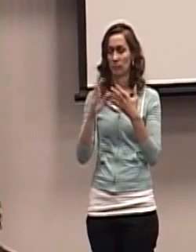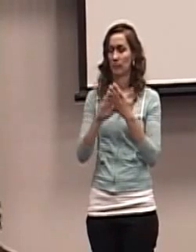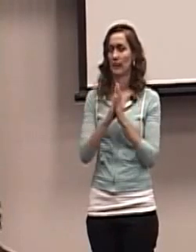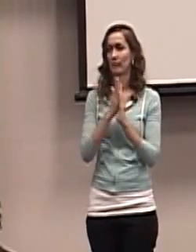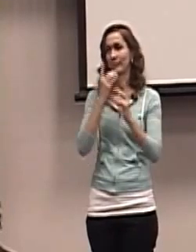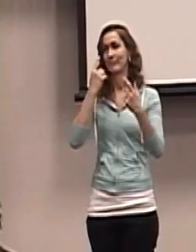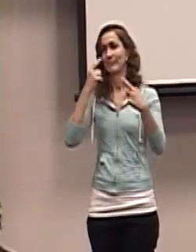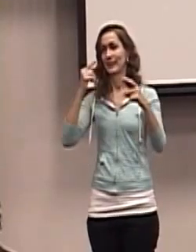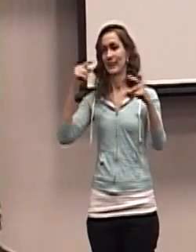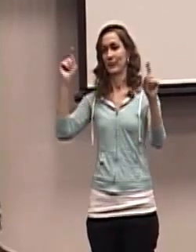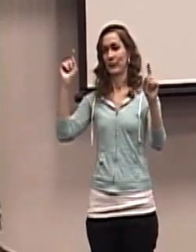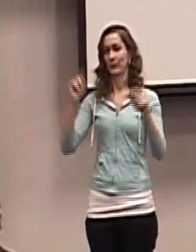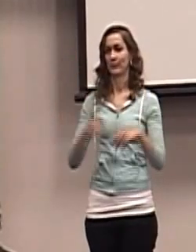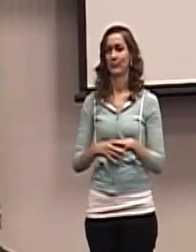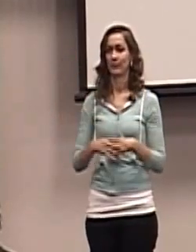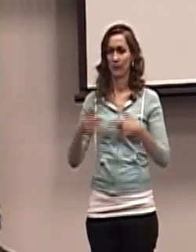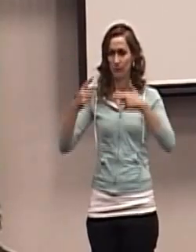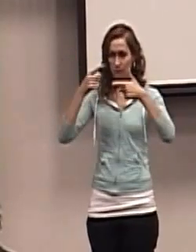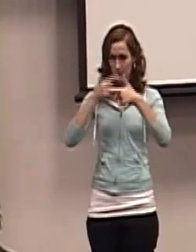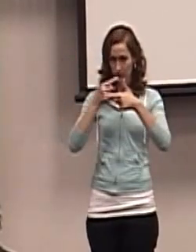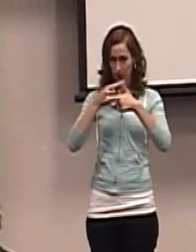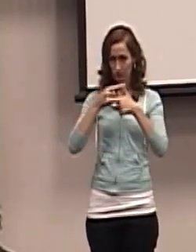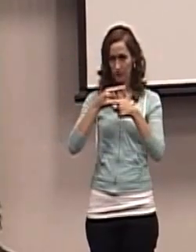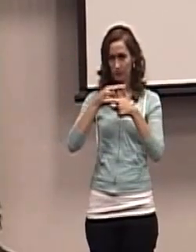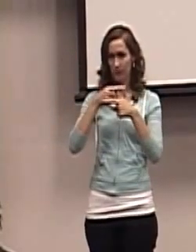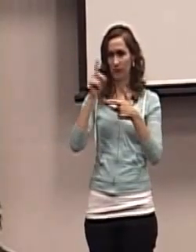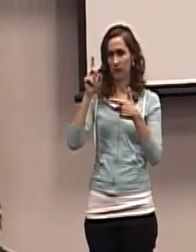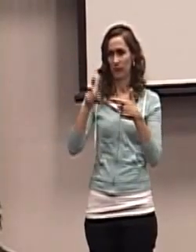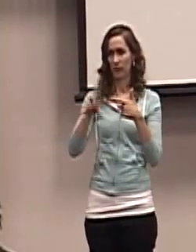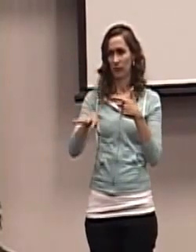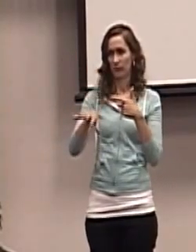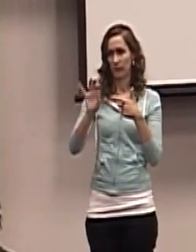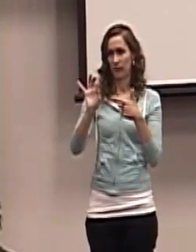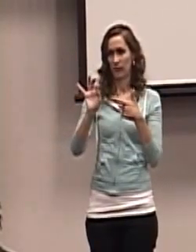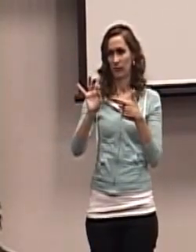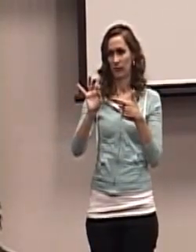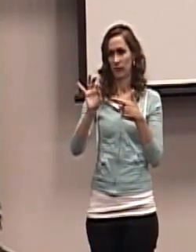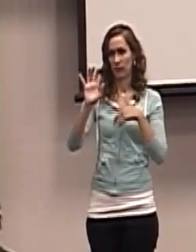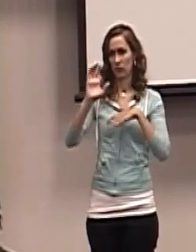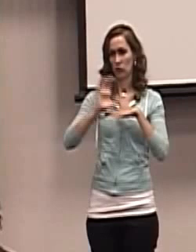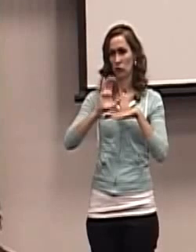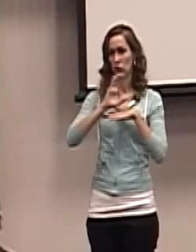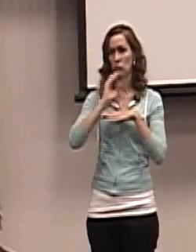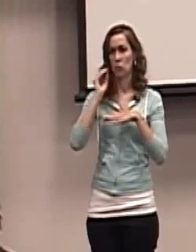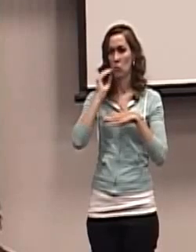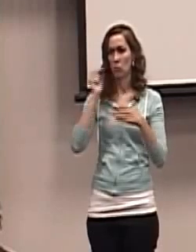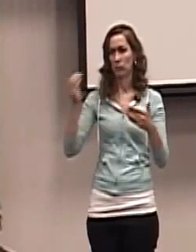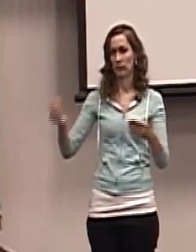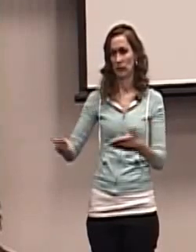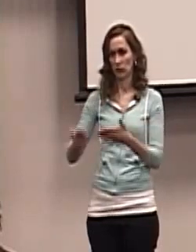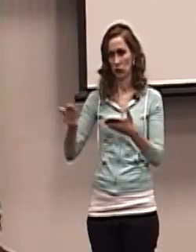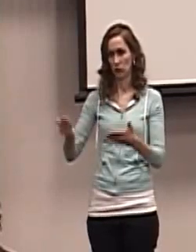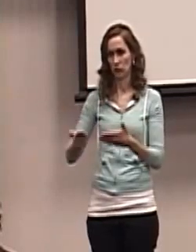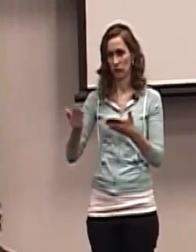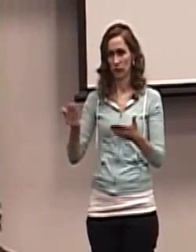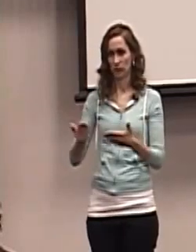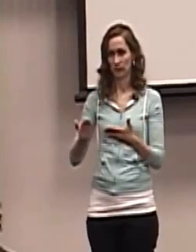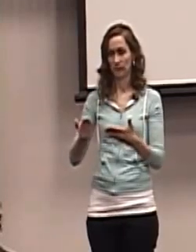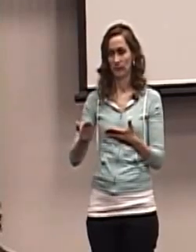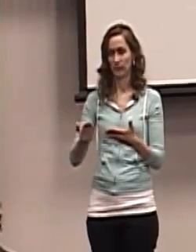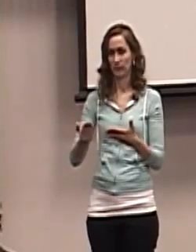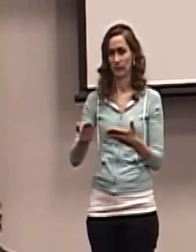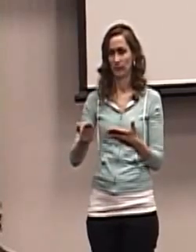effective. Number one, you need to find a church home here